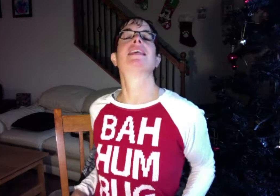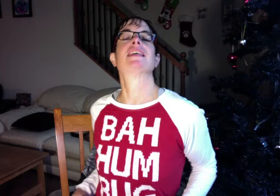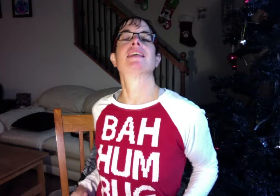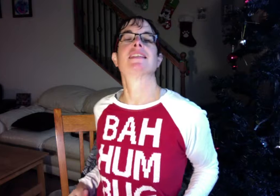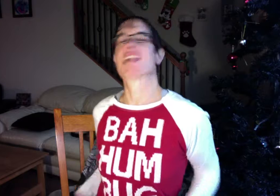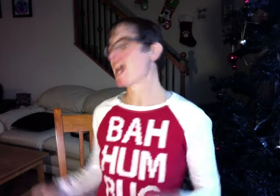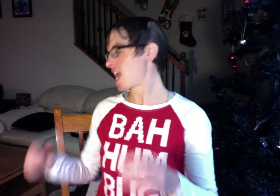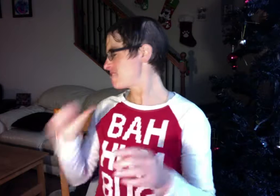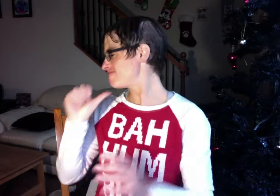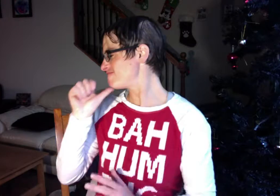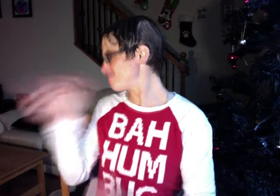hate Julius."